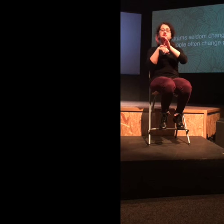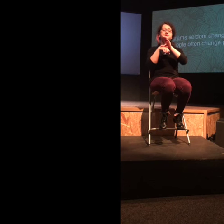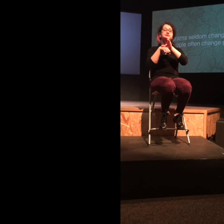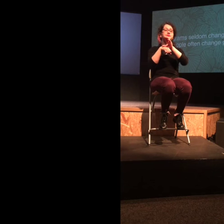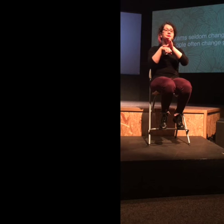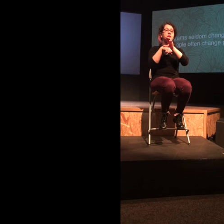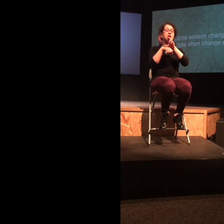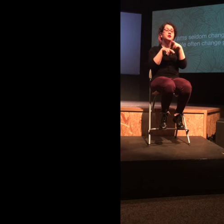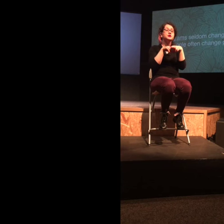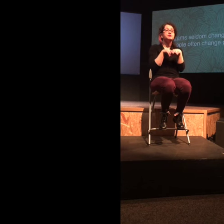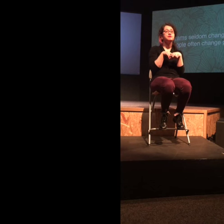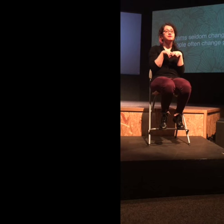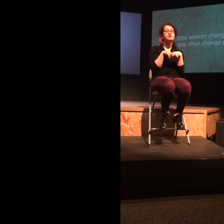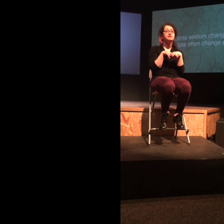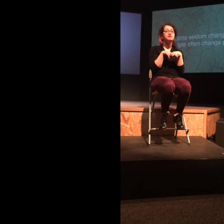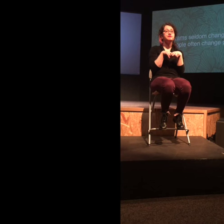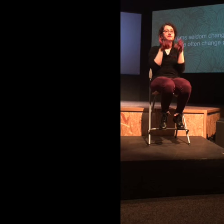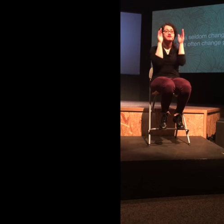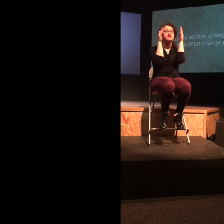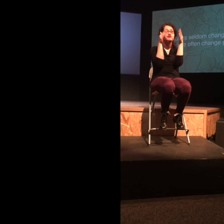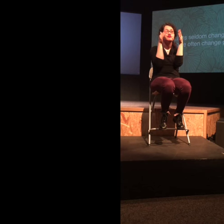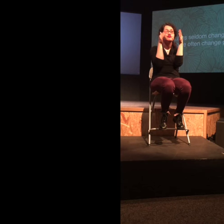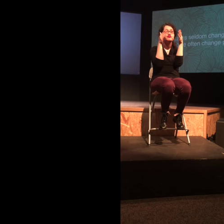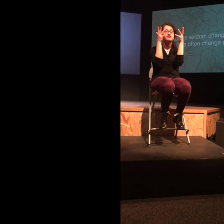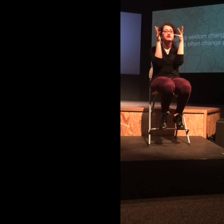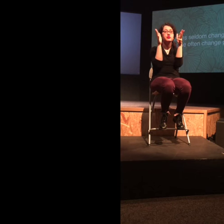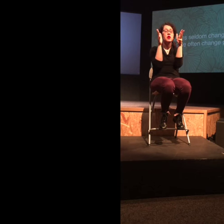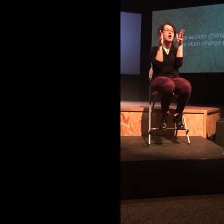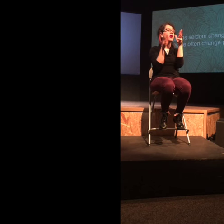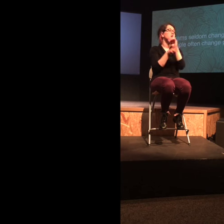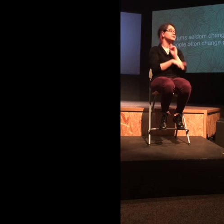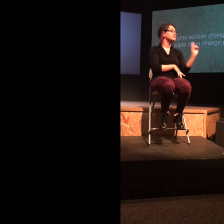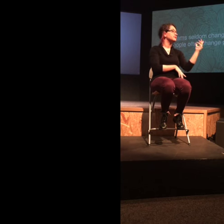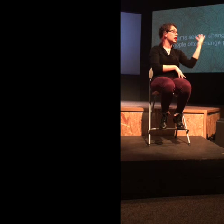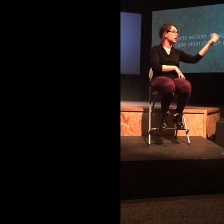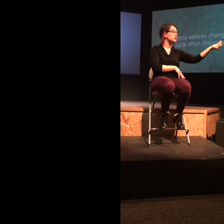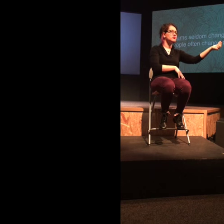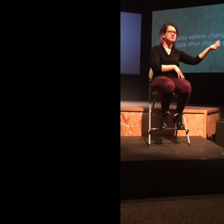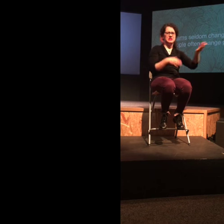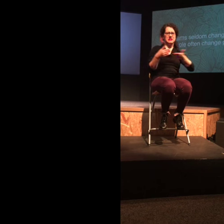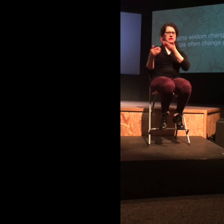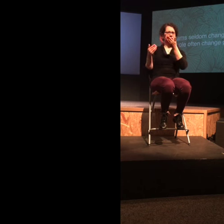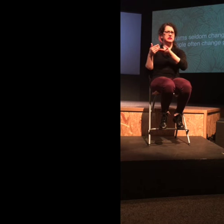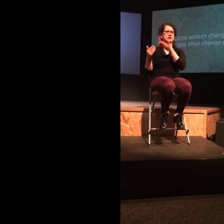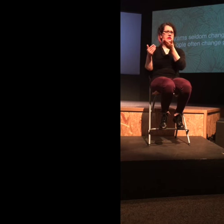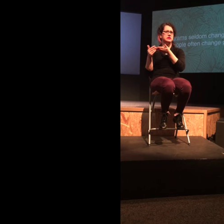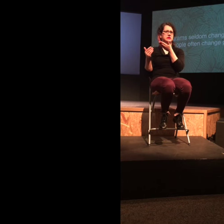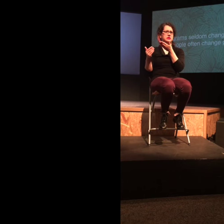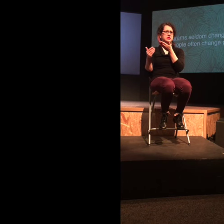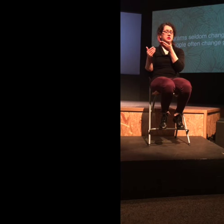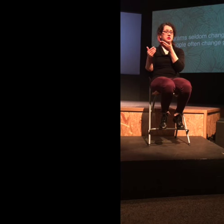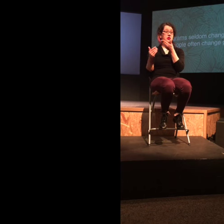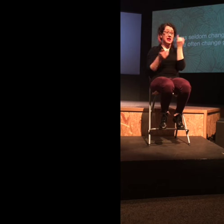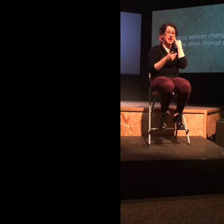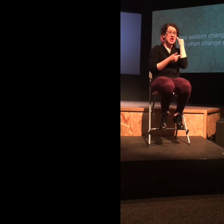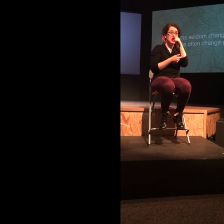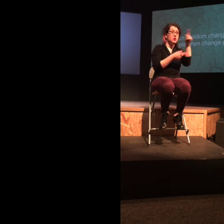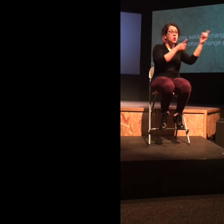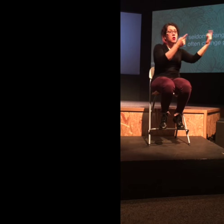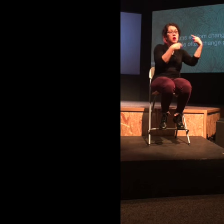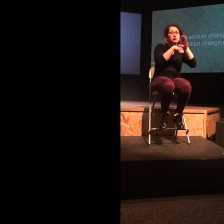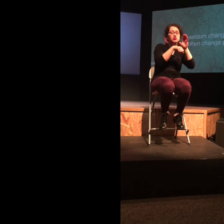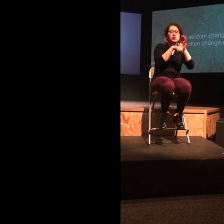and remain anonymous and leave than it is to build a relationship with somebody and try to leave